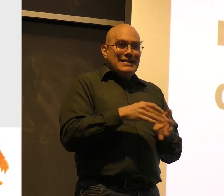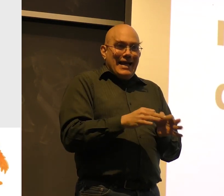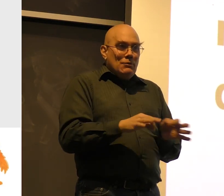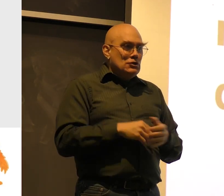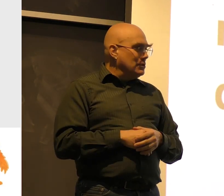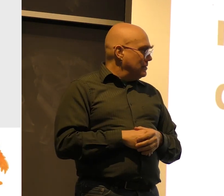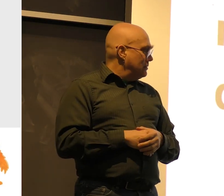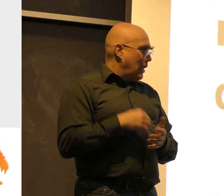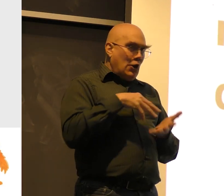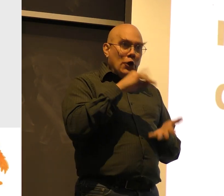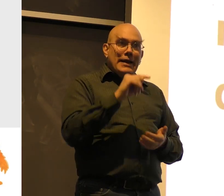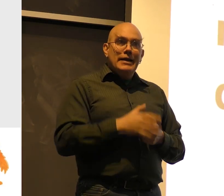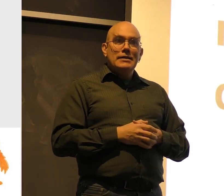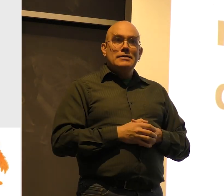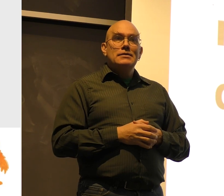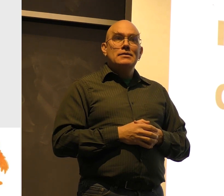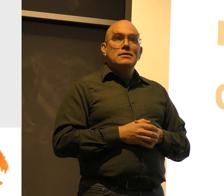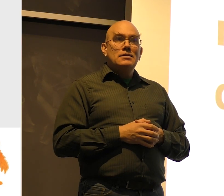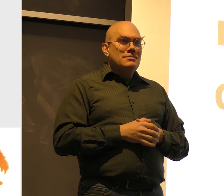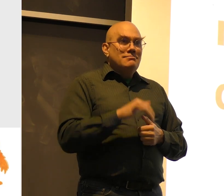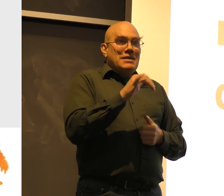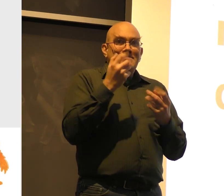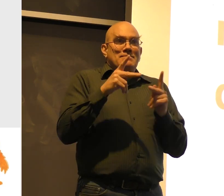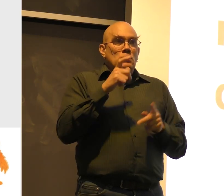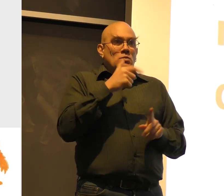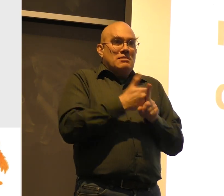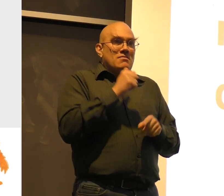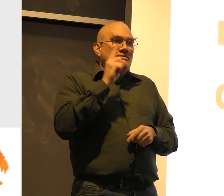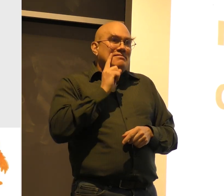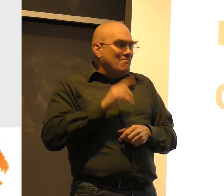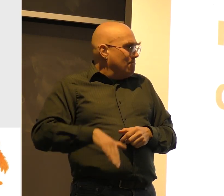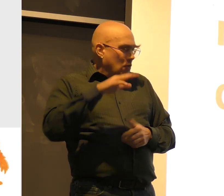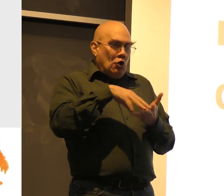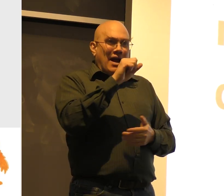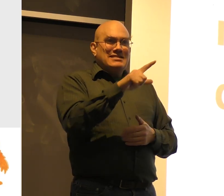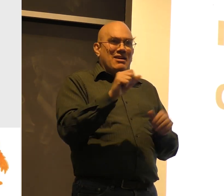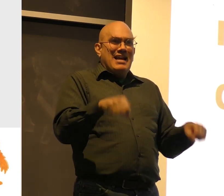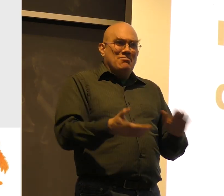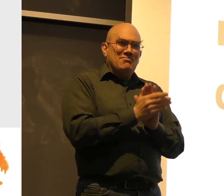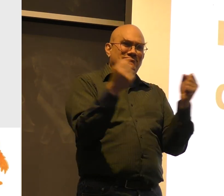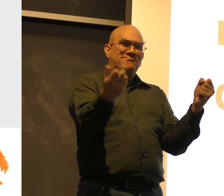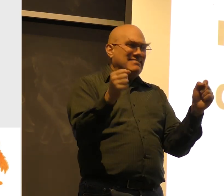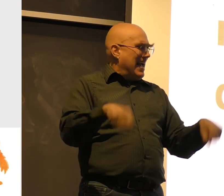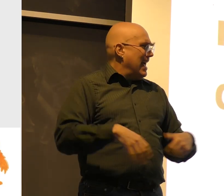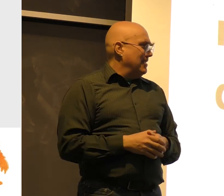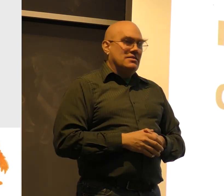I studied the language and I learned it. Just like many people who are not deaf learn ASL and can become